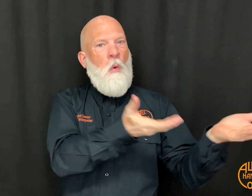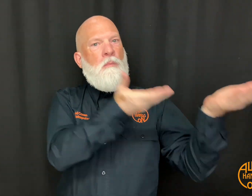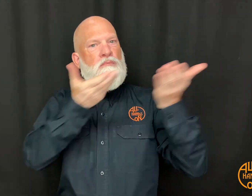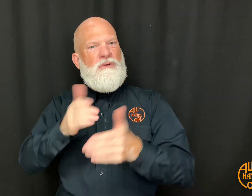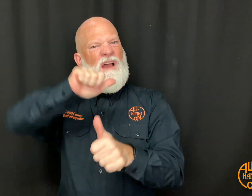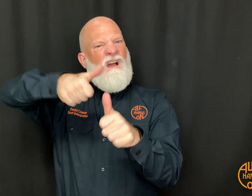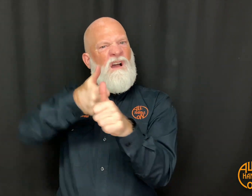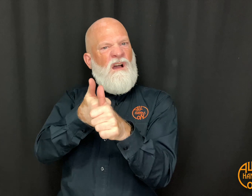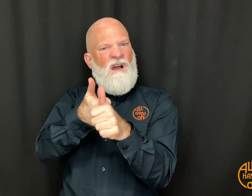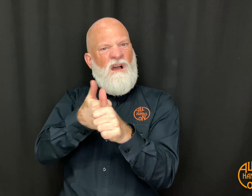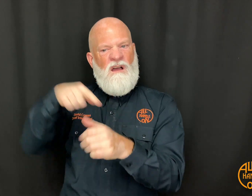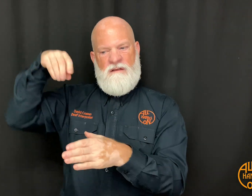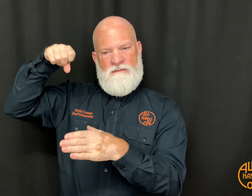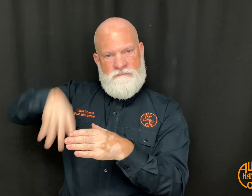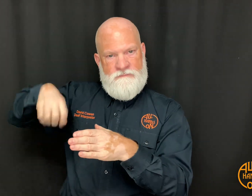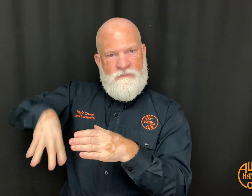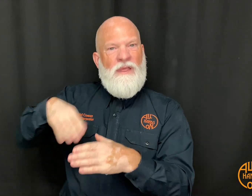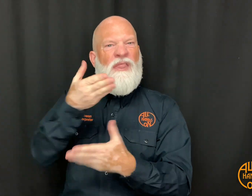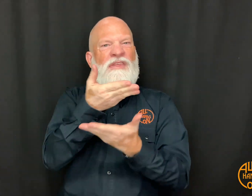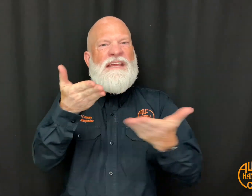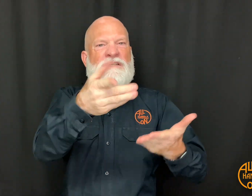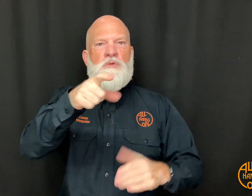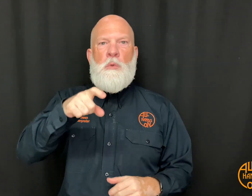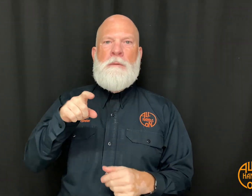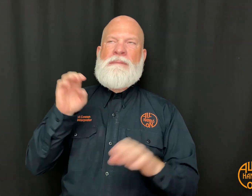And other things that are necessities in an emergency.